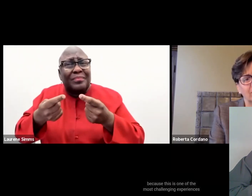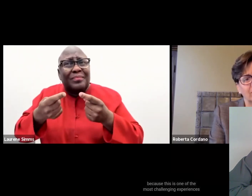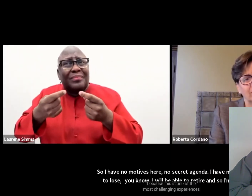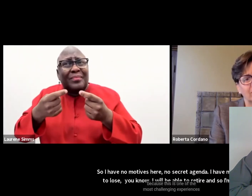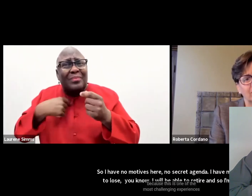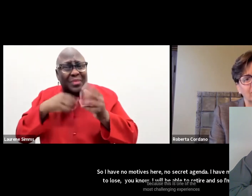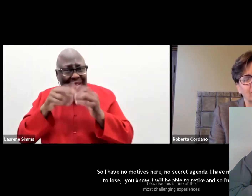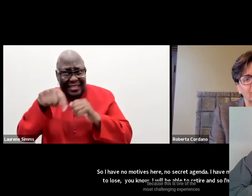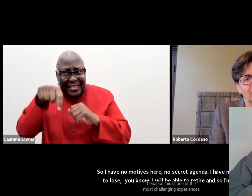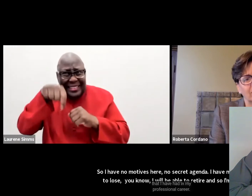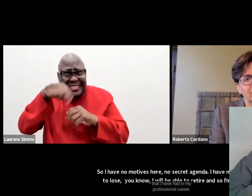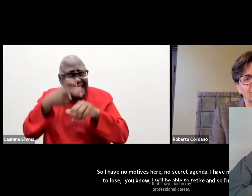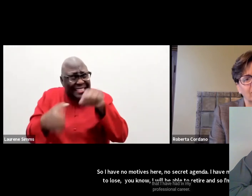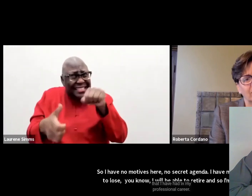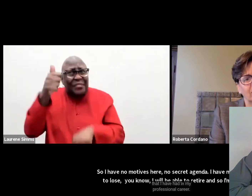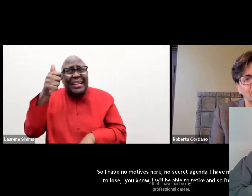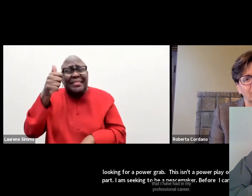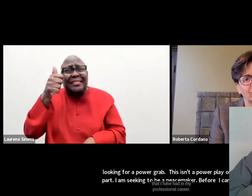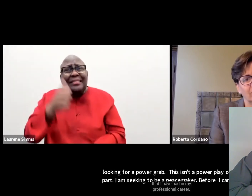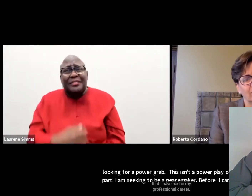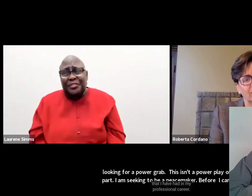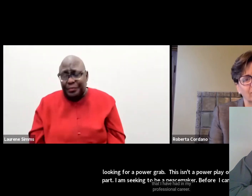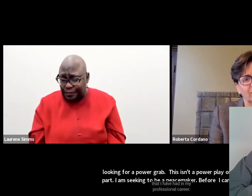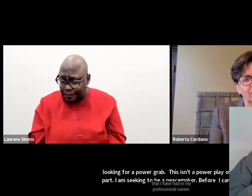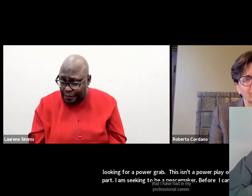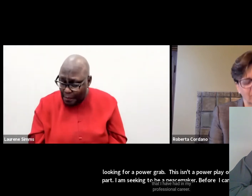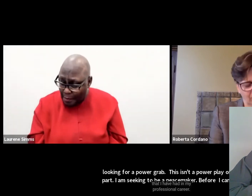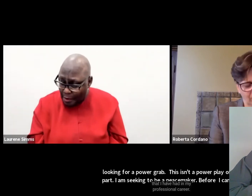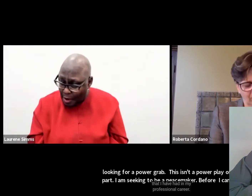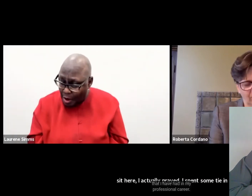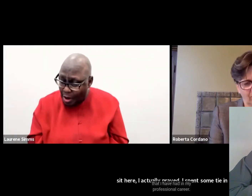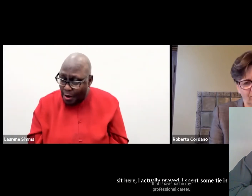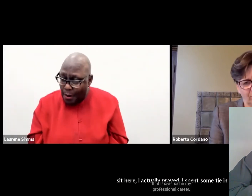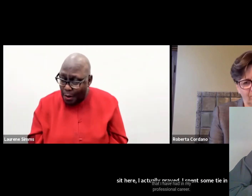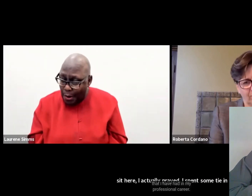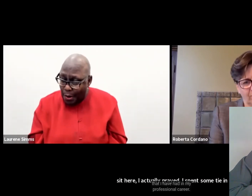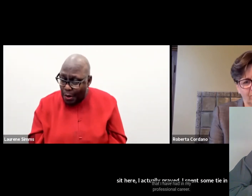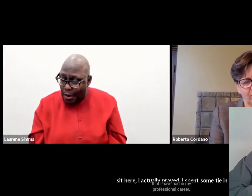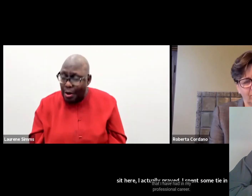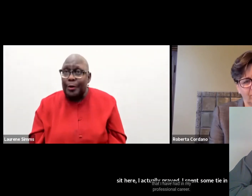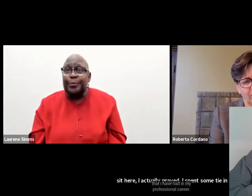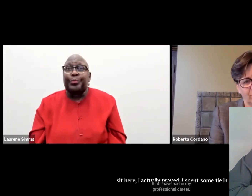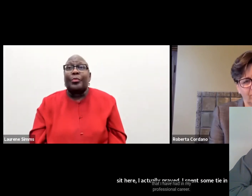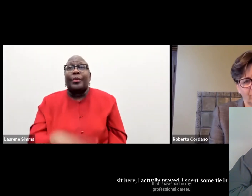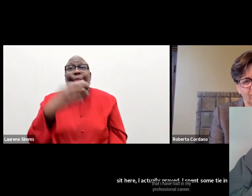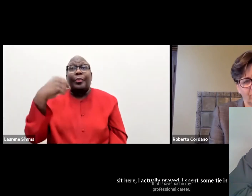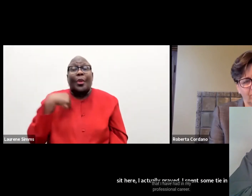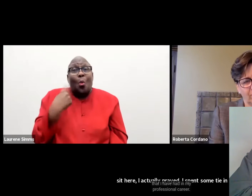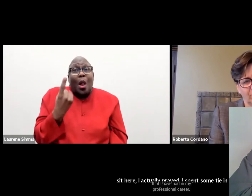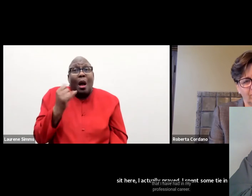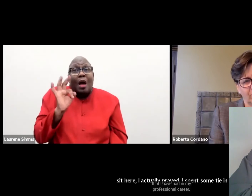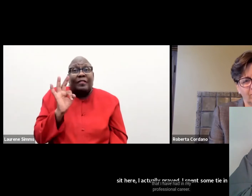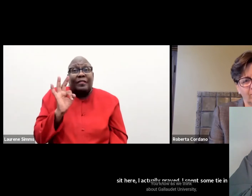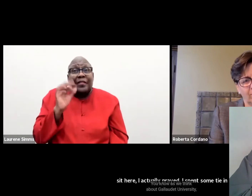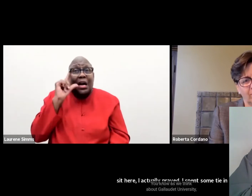because this is one of the most challenging experiences I've had in my professional career.